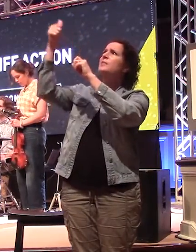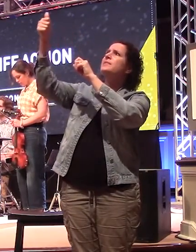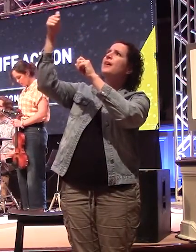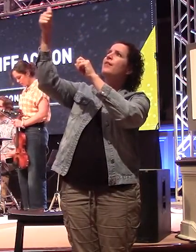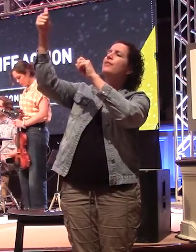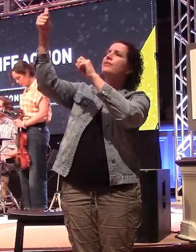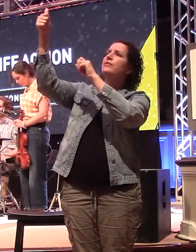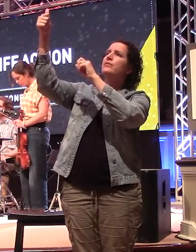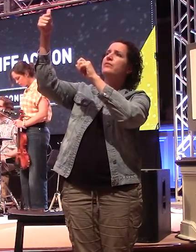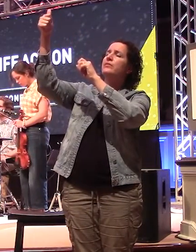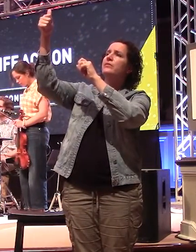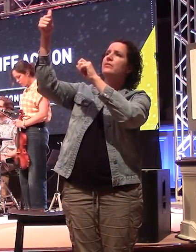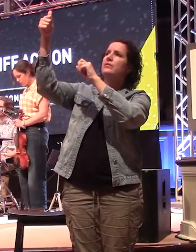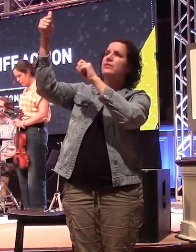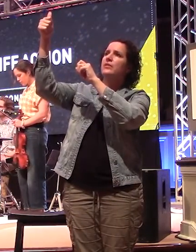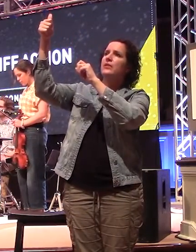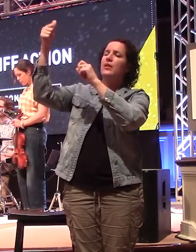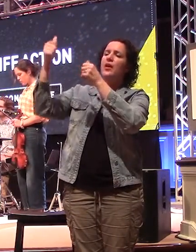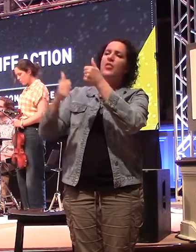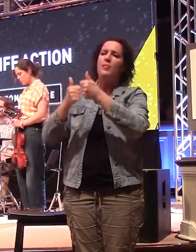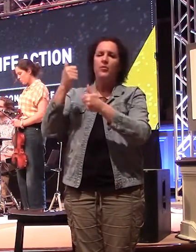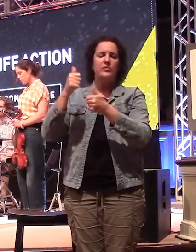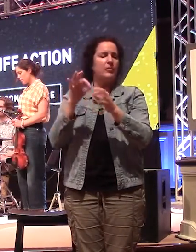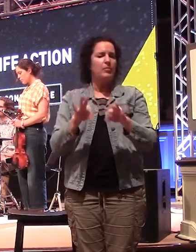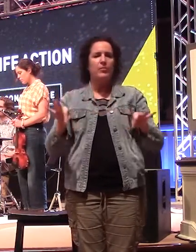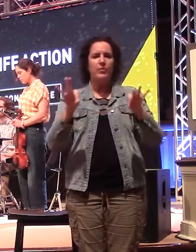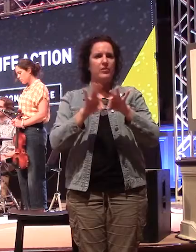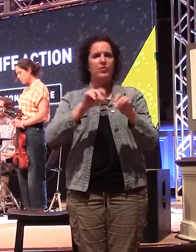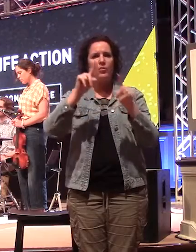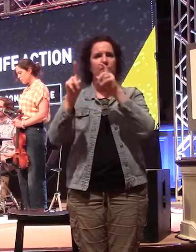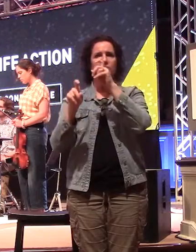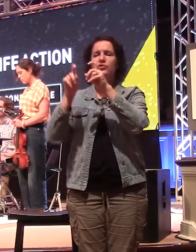himself the most important question in the world.